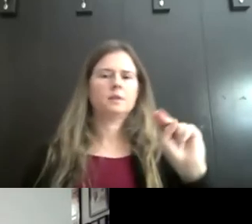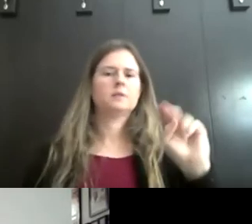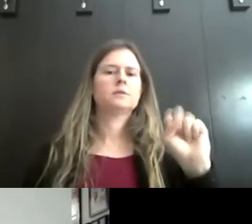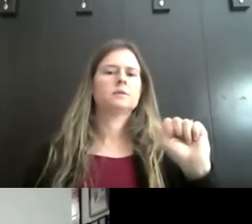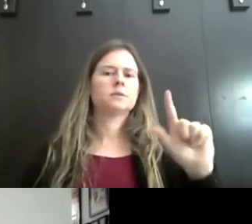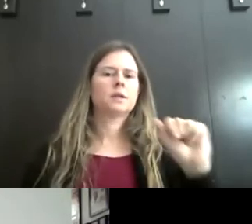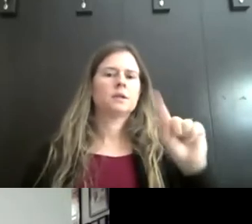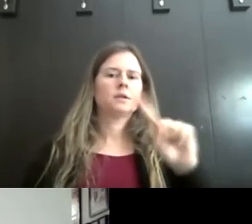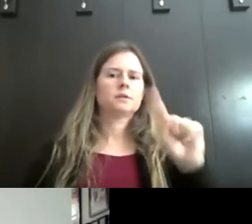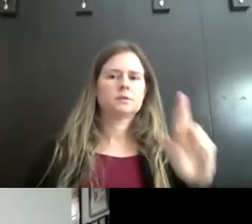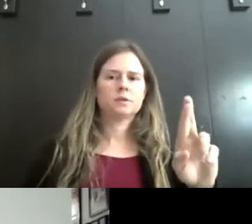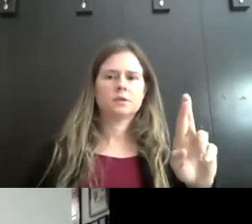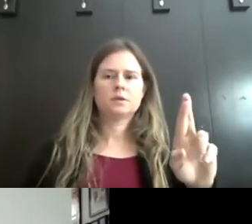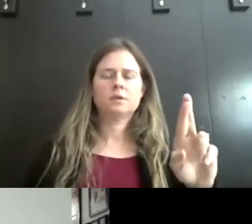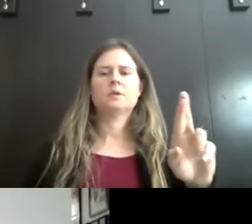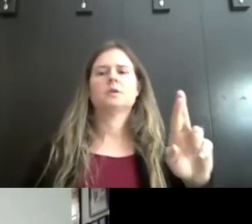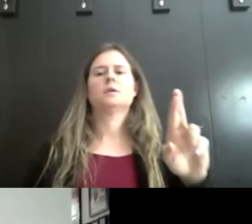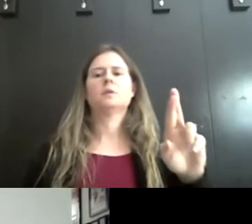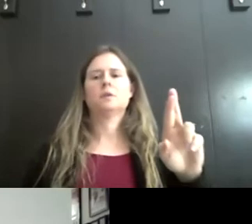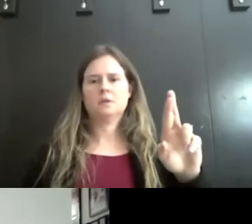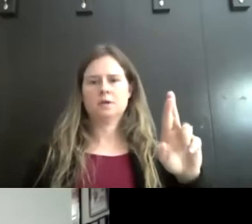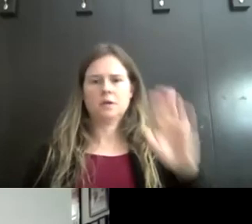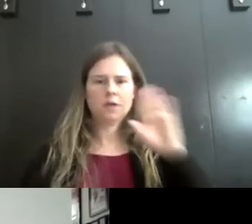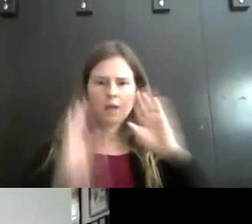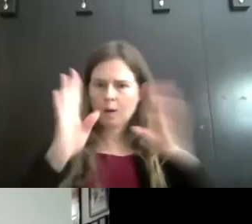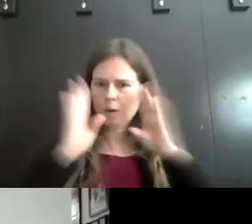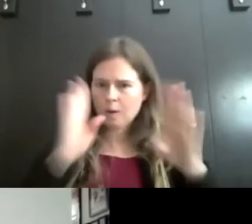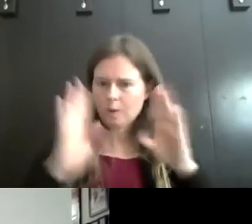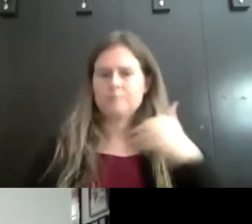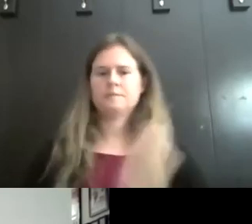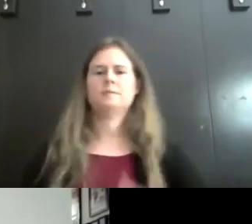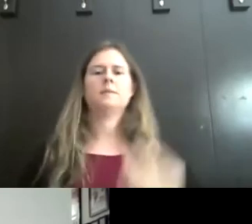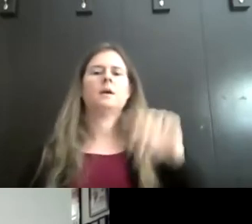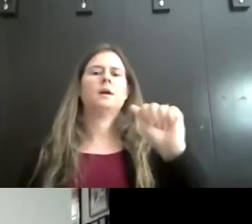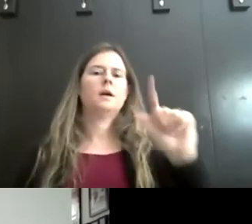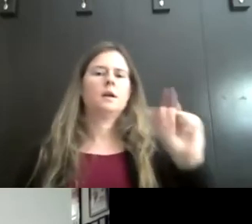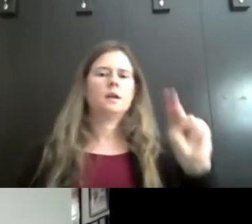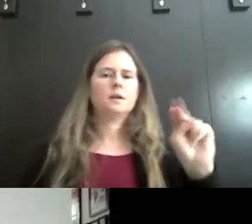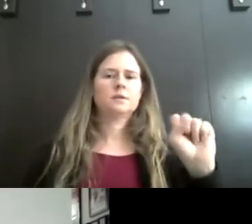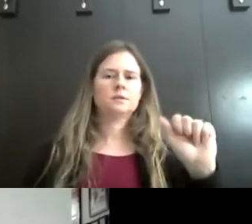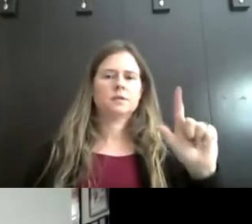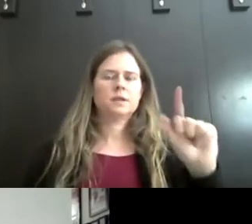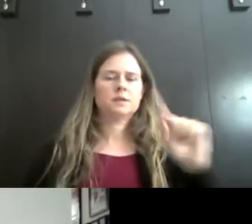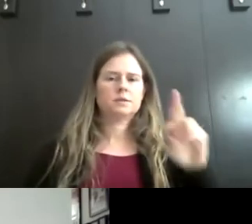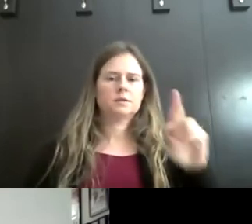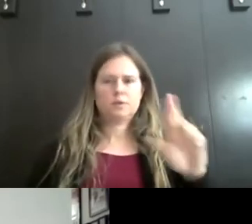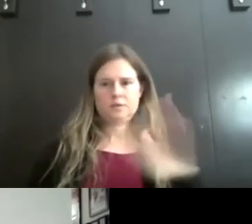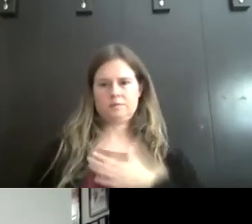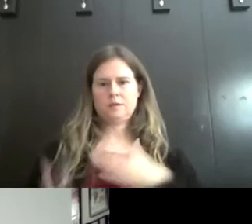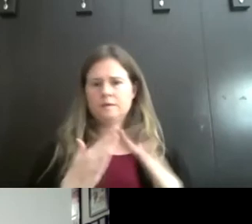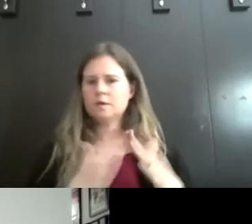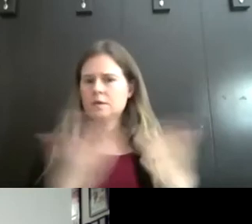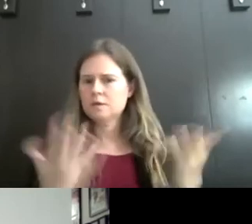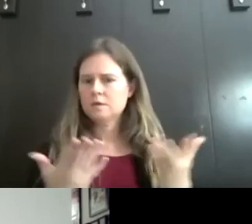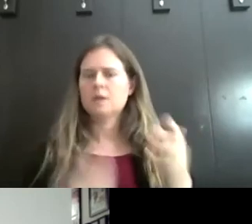Setra Nukasin. Hello, I am Alan Salazar. I am from the village of